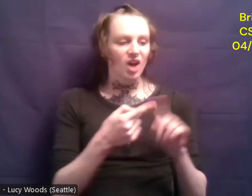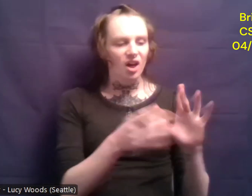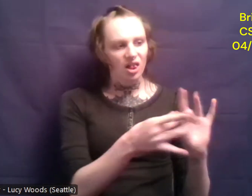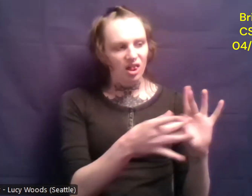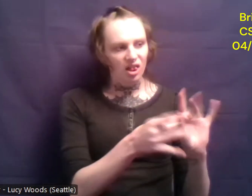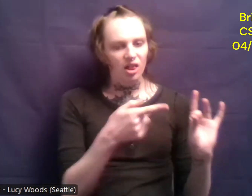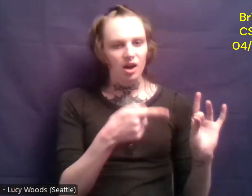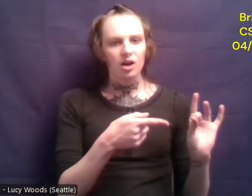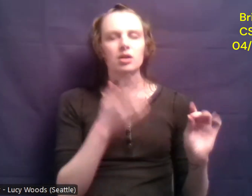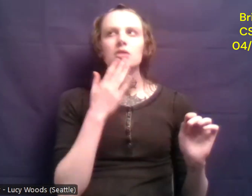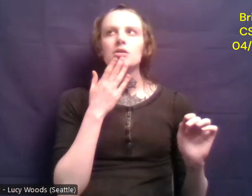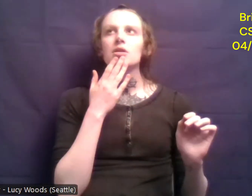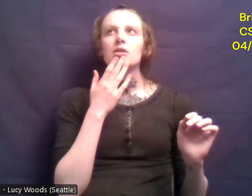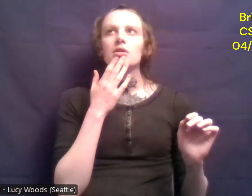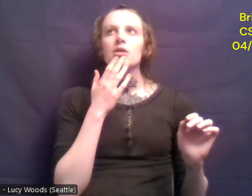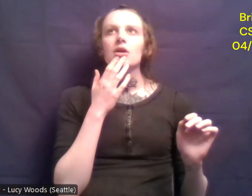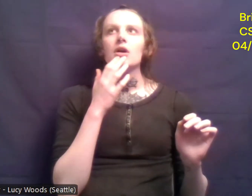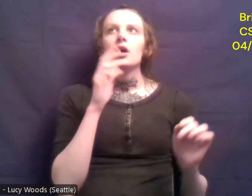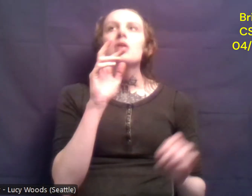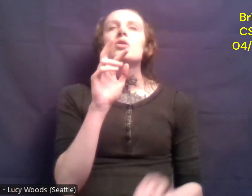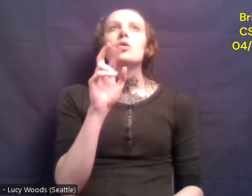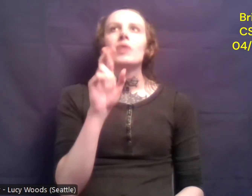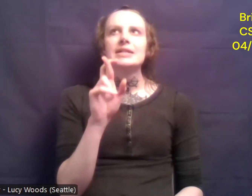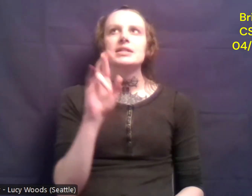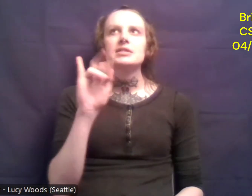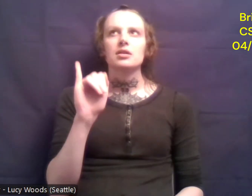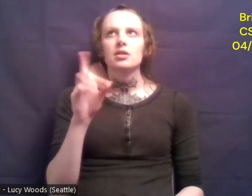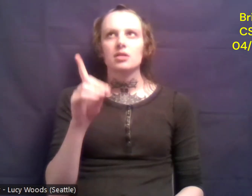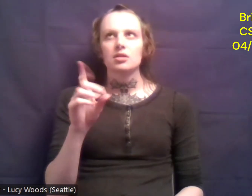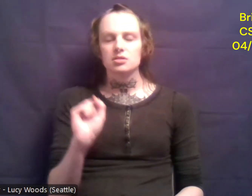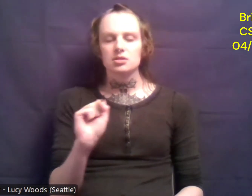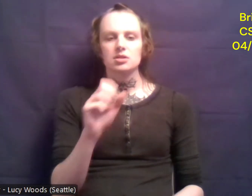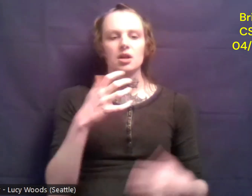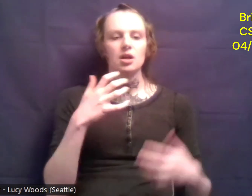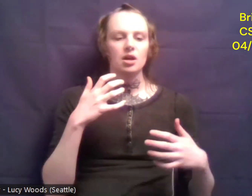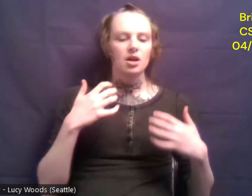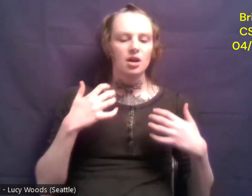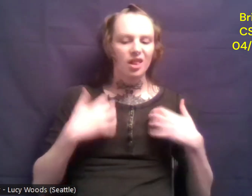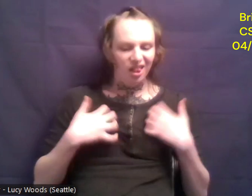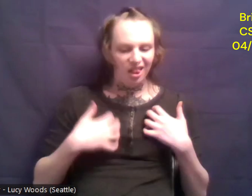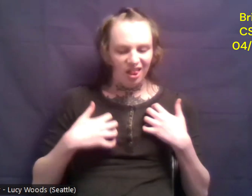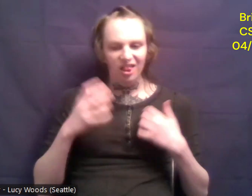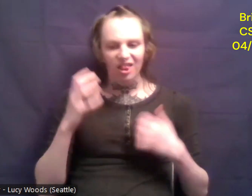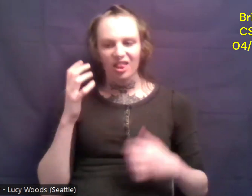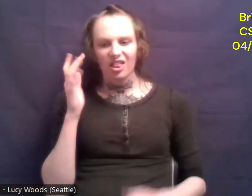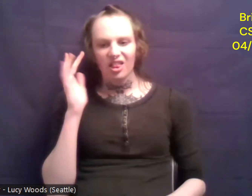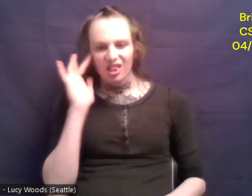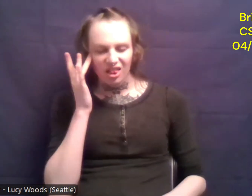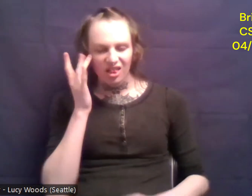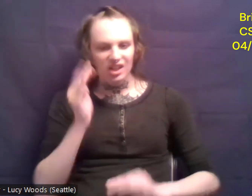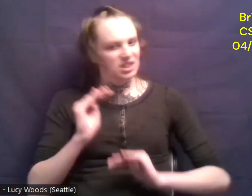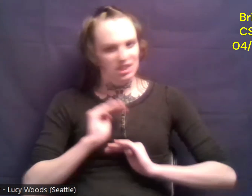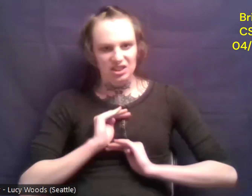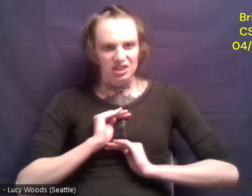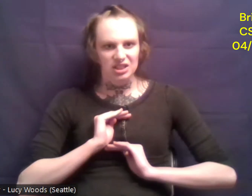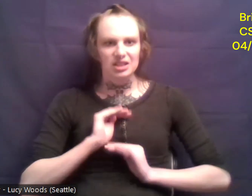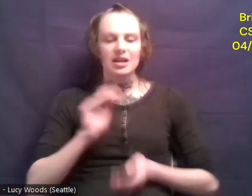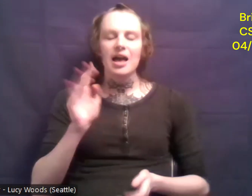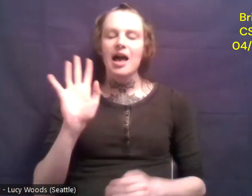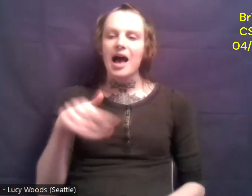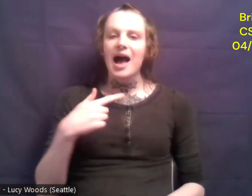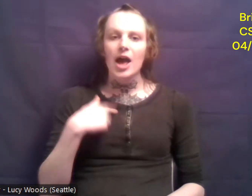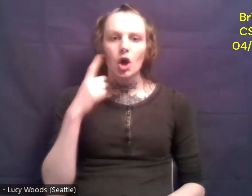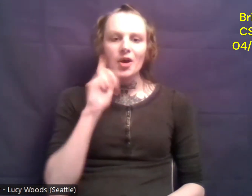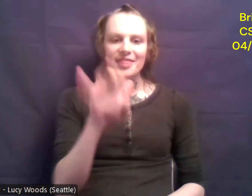and now I don't, the RIDS, restless, irritable, discontent. Yeah. And I'm like, that is so good. That is exactly how I felt.